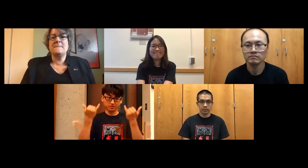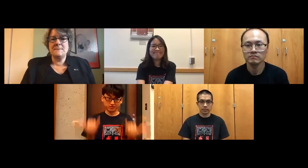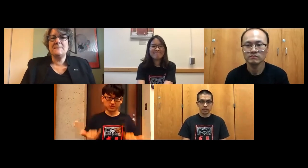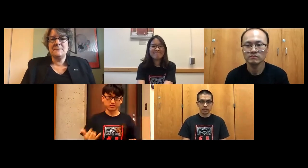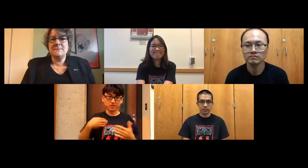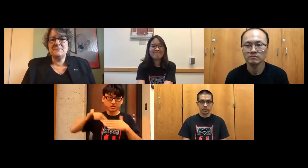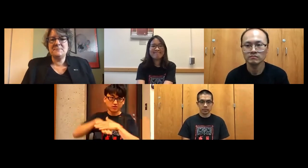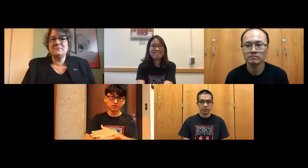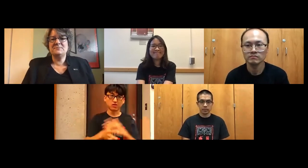Then